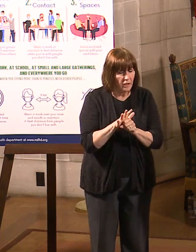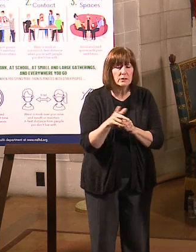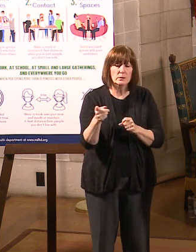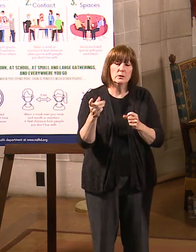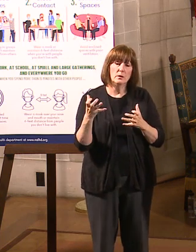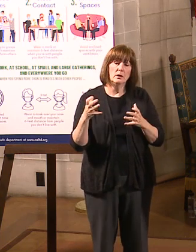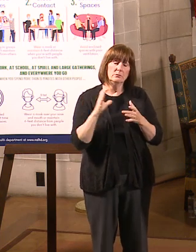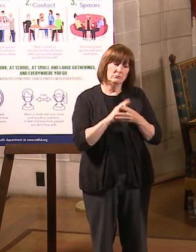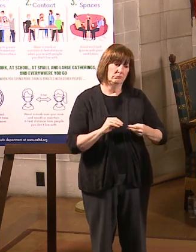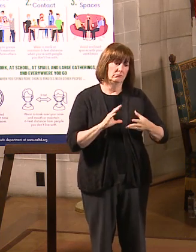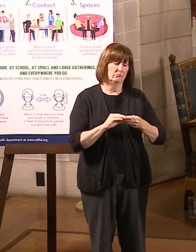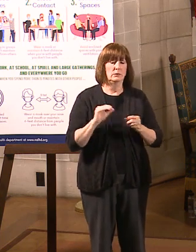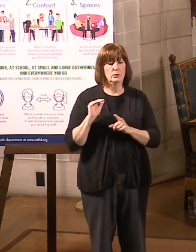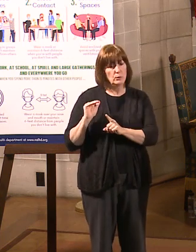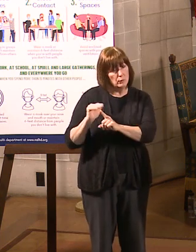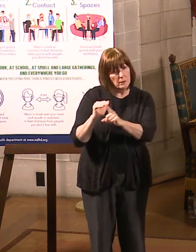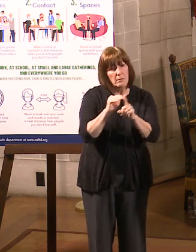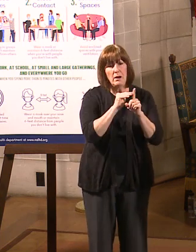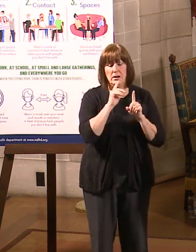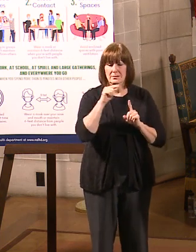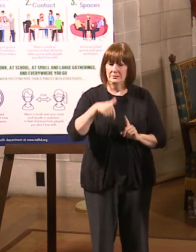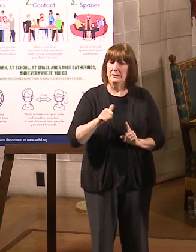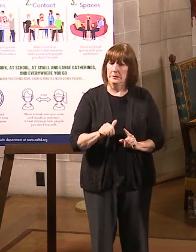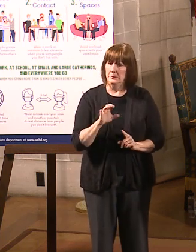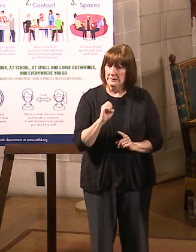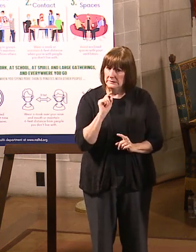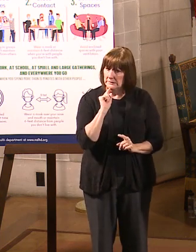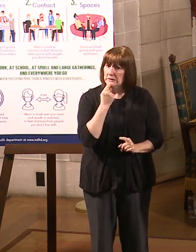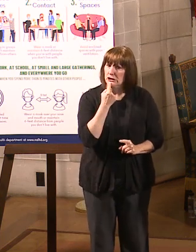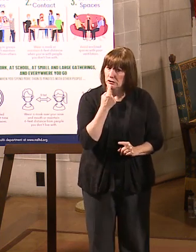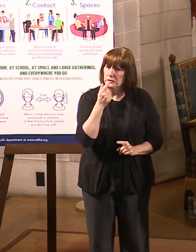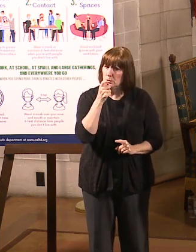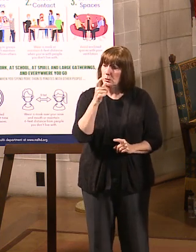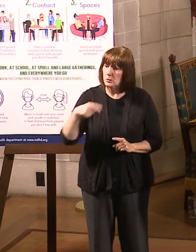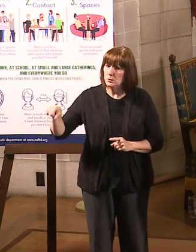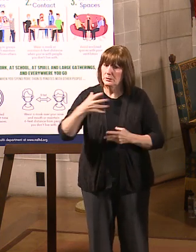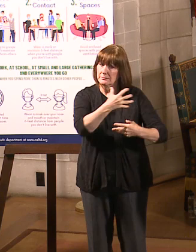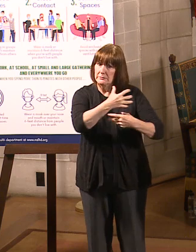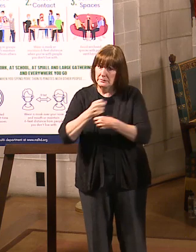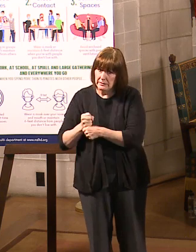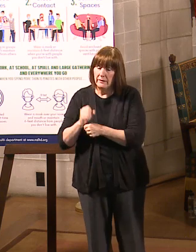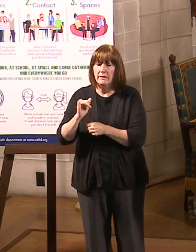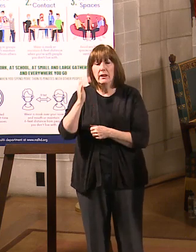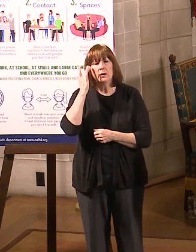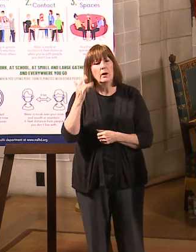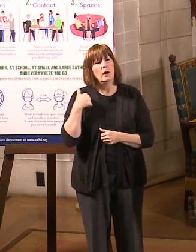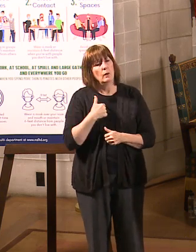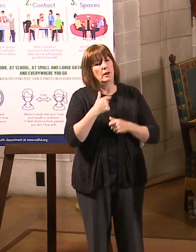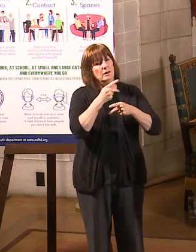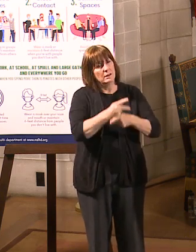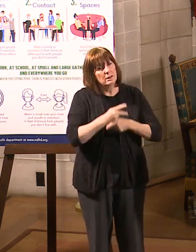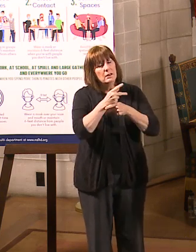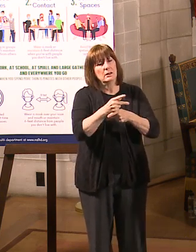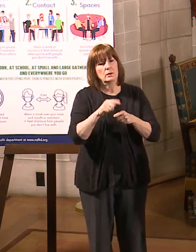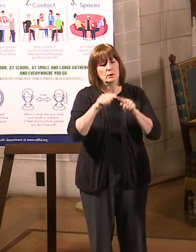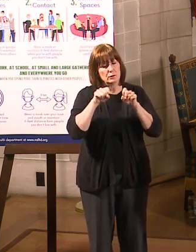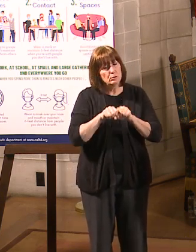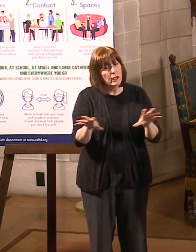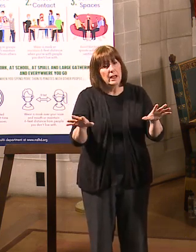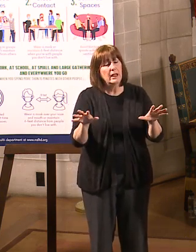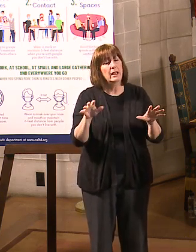again, to remind people that this can be very serious for some people who get it. So that's why we're taking all these precautions to slow down the spread of the